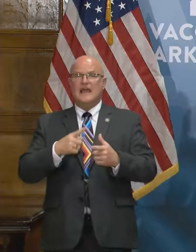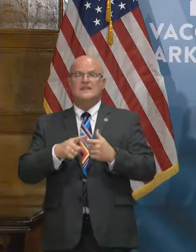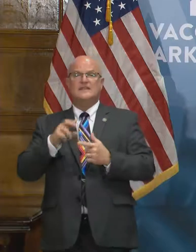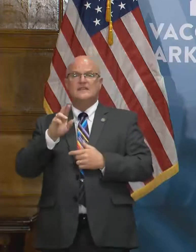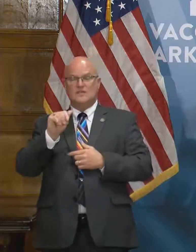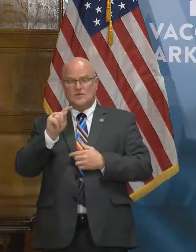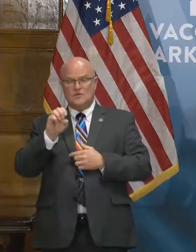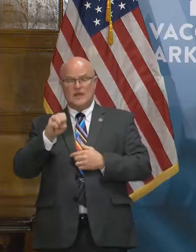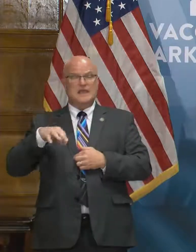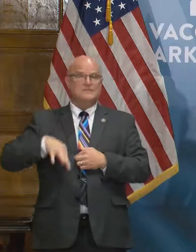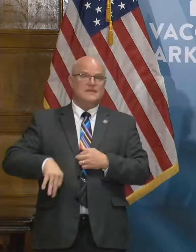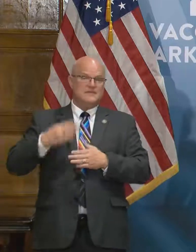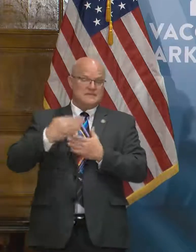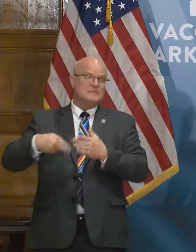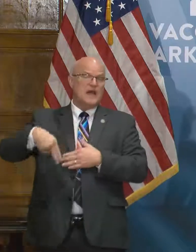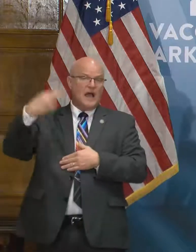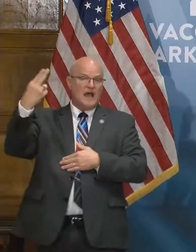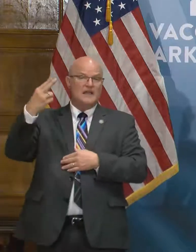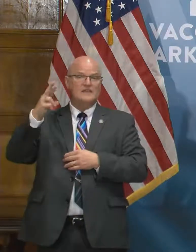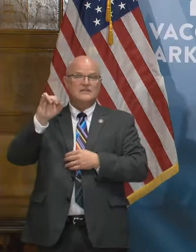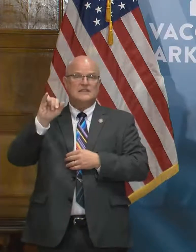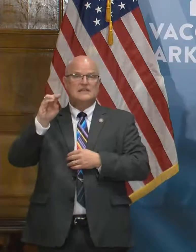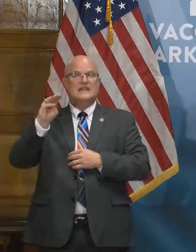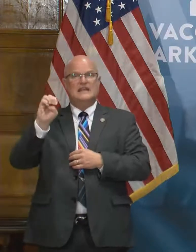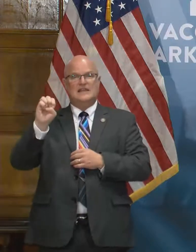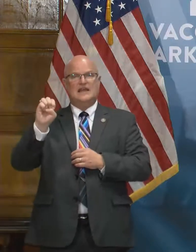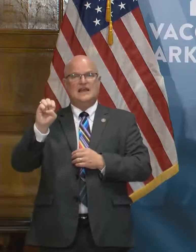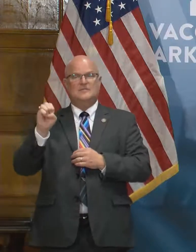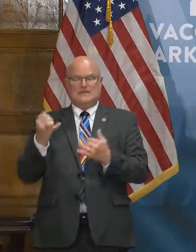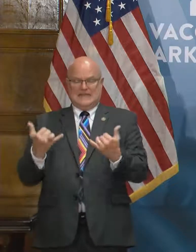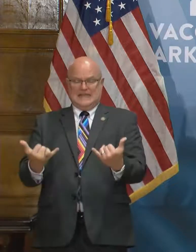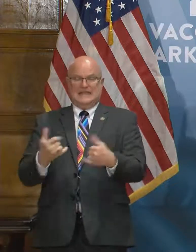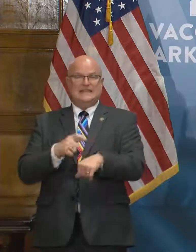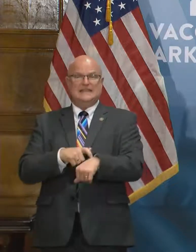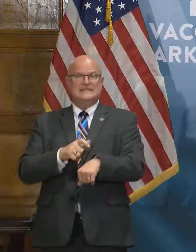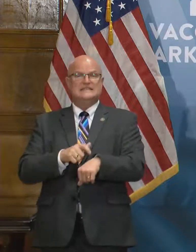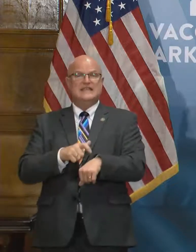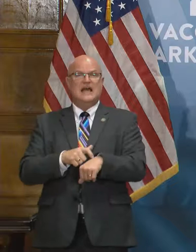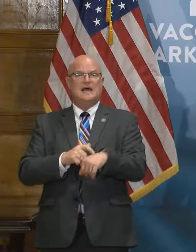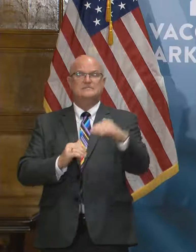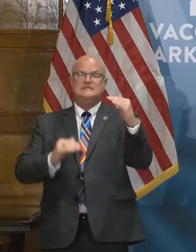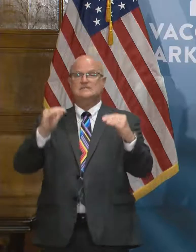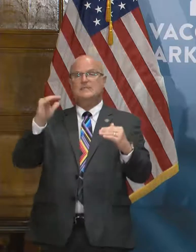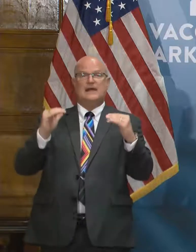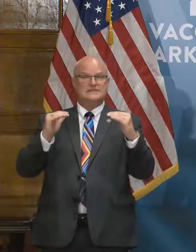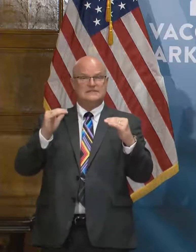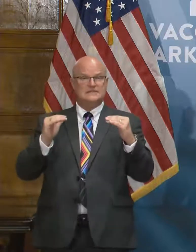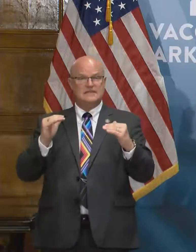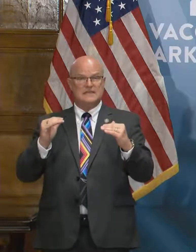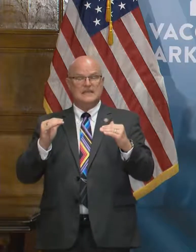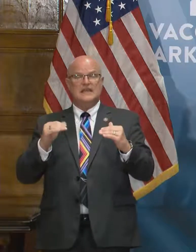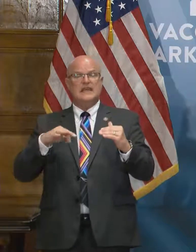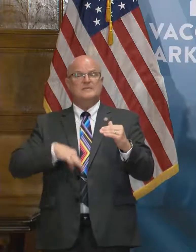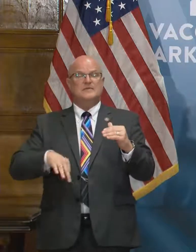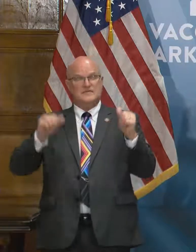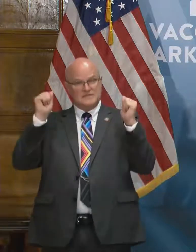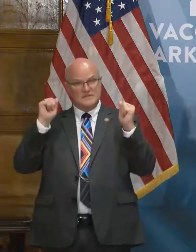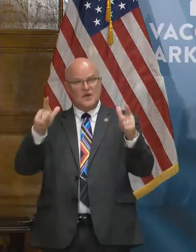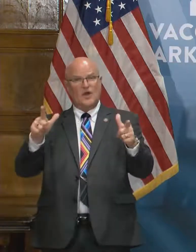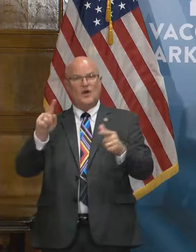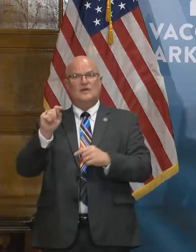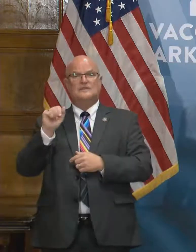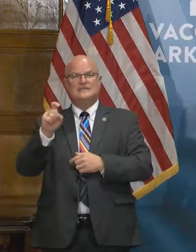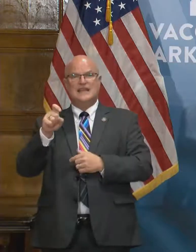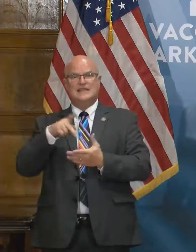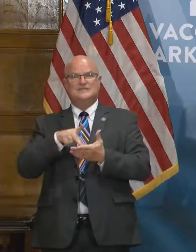rate, which benefited some of the higher income. This round is balanced. It does benefit all